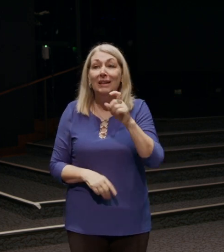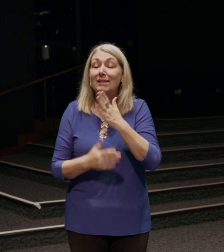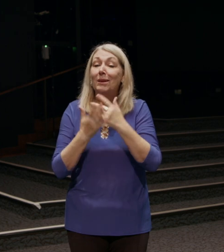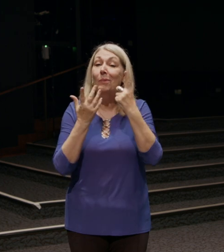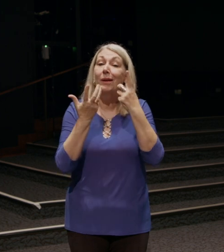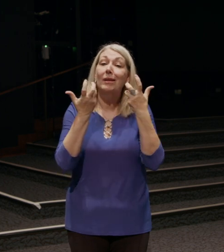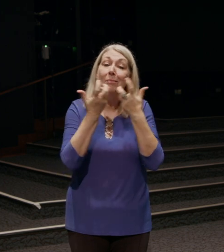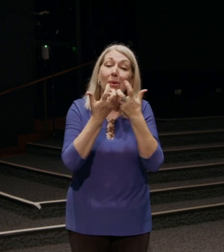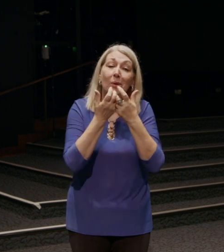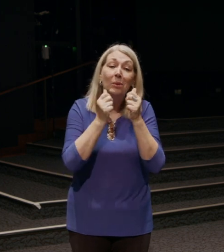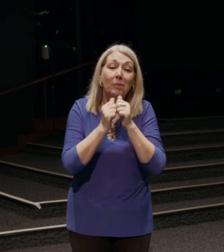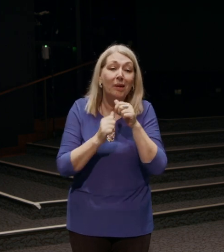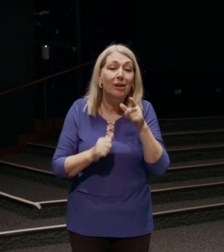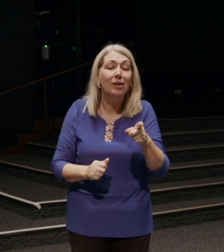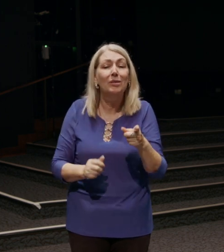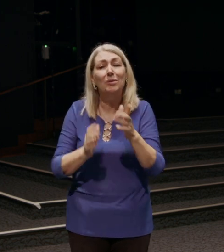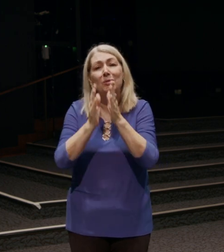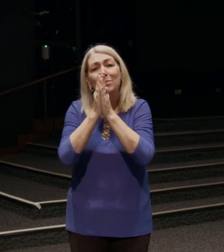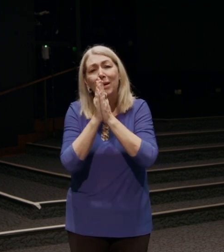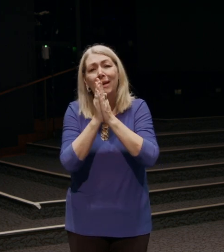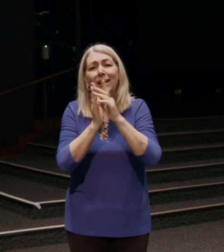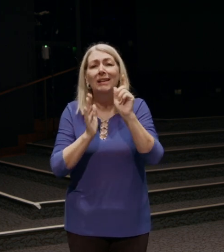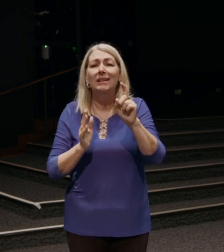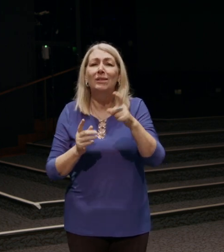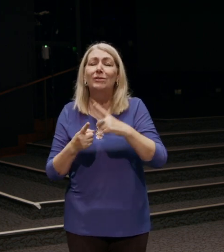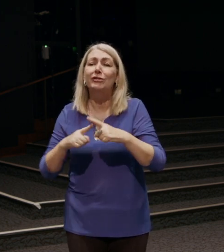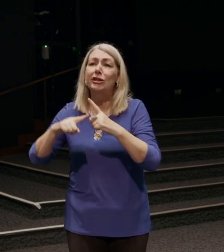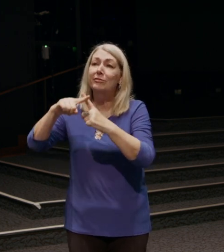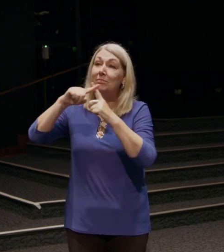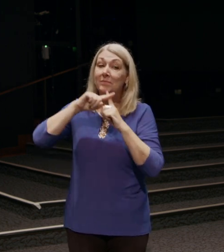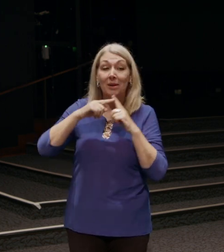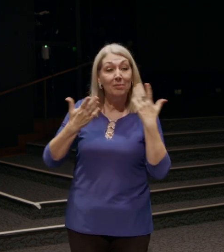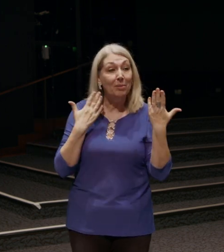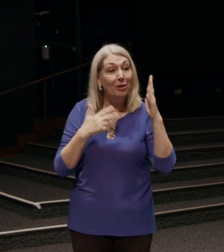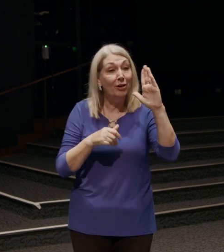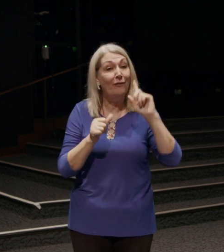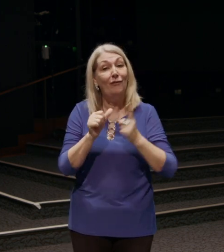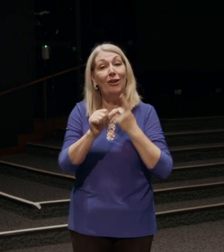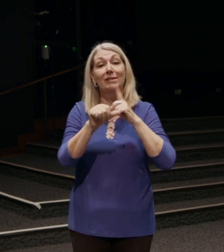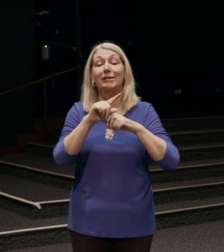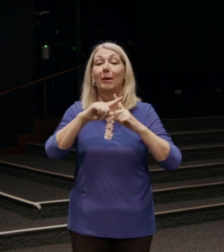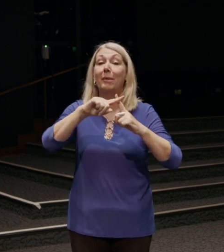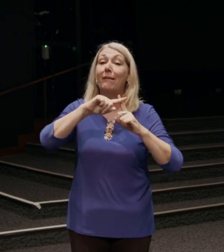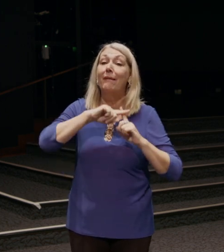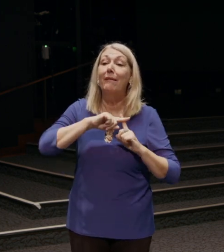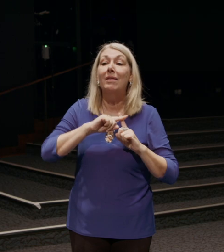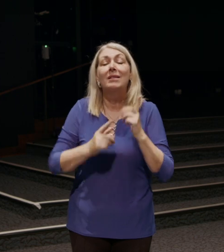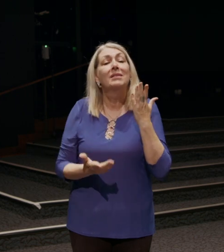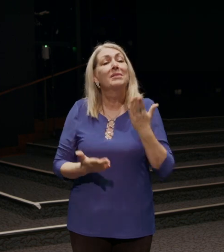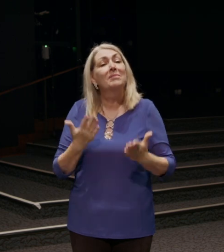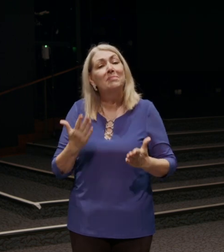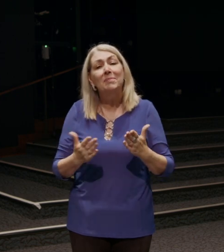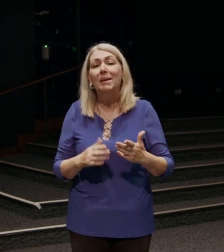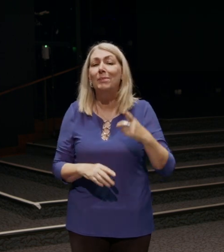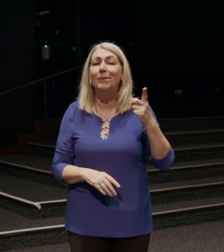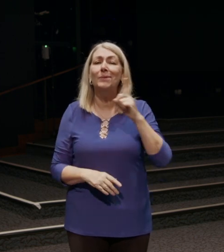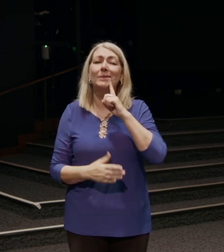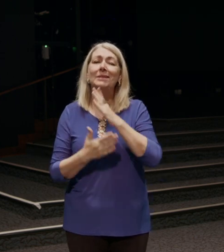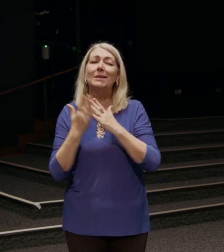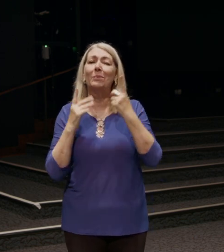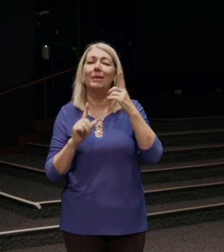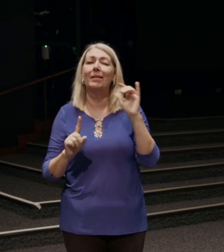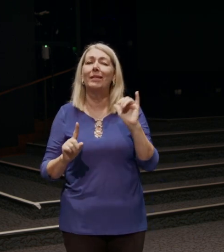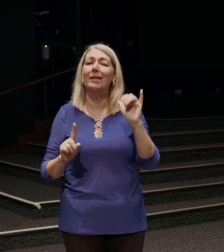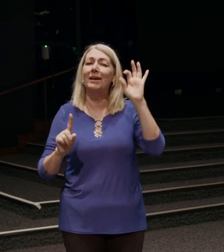you in prayer, to maybe pray to receive Jesus for the first time, or maybe you are someone like who Pastor